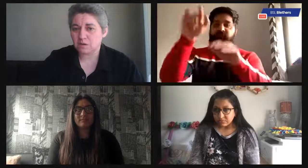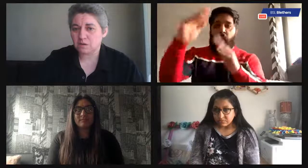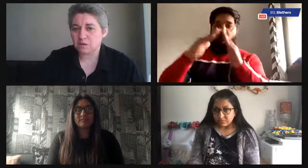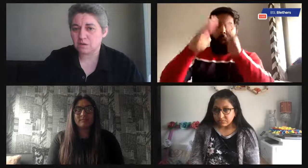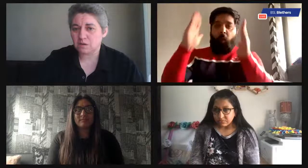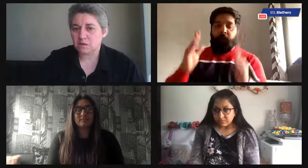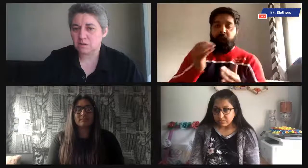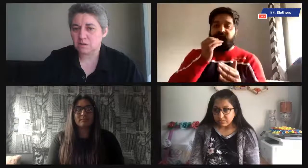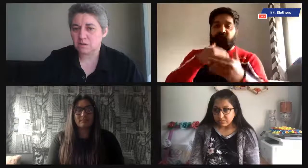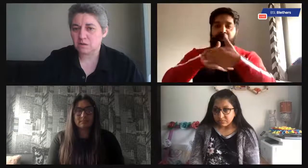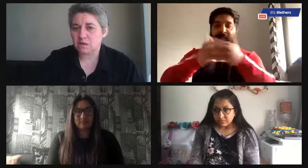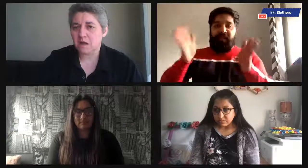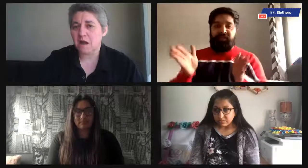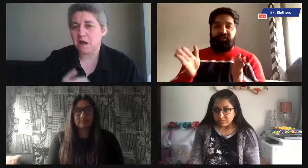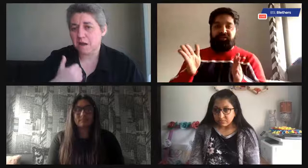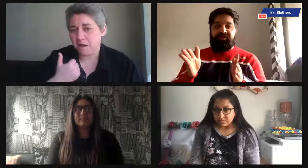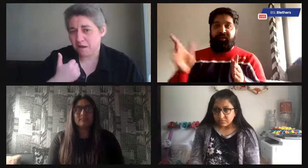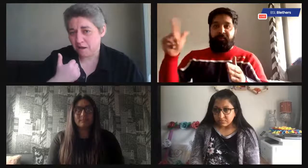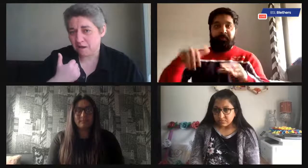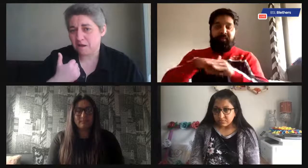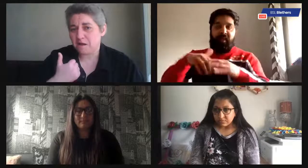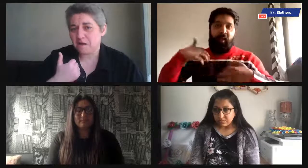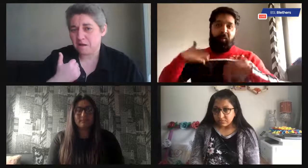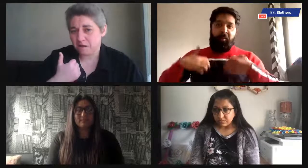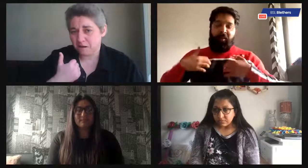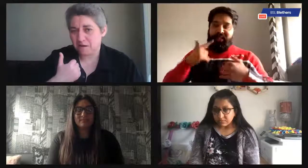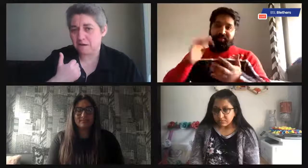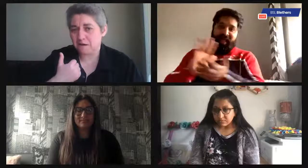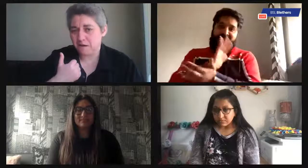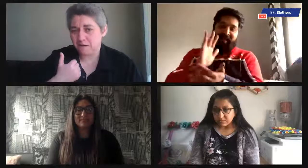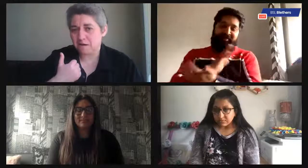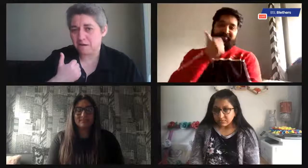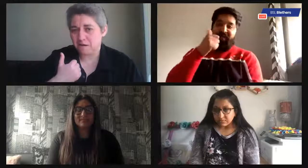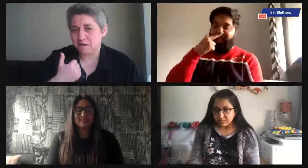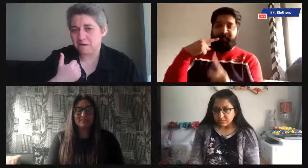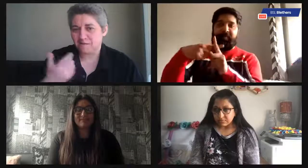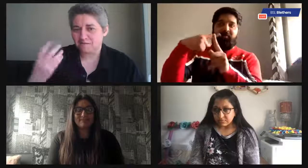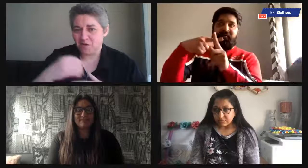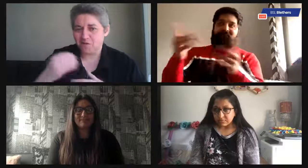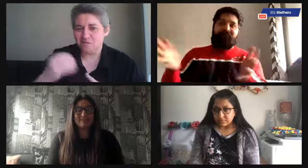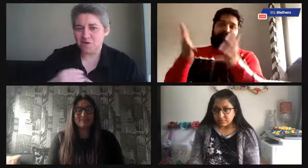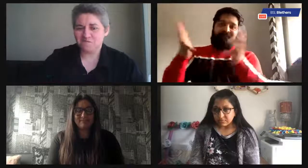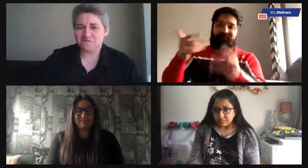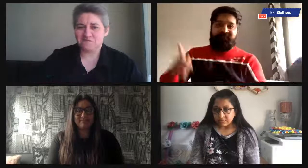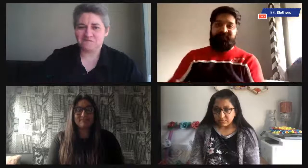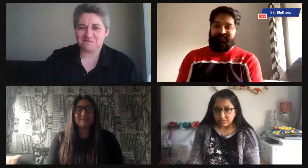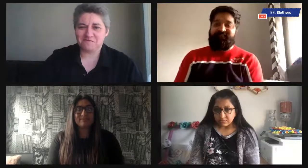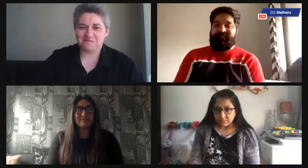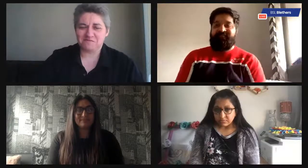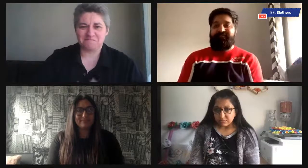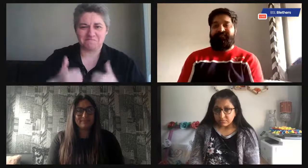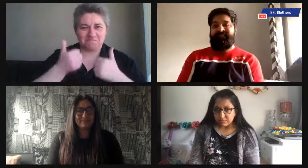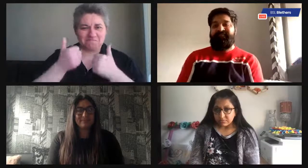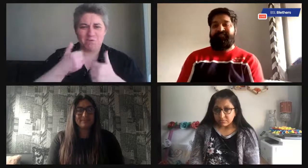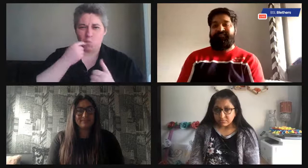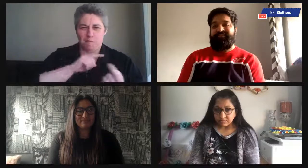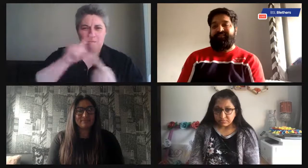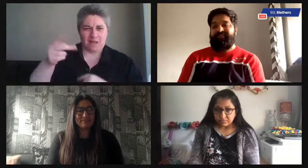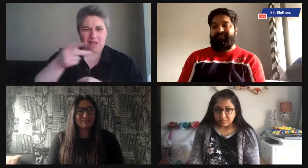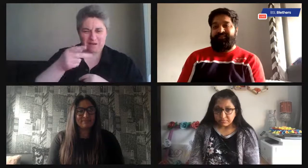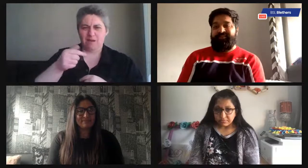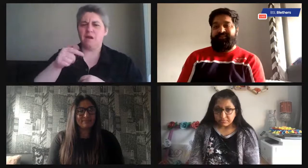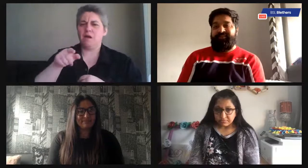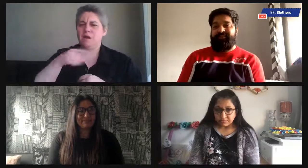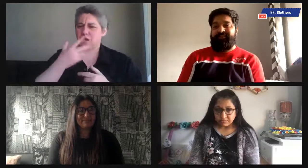members who'll come on and give a wee bit about their food and what they're doing in the house, and that seems to encourage people to have a